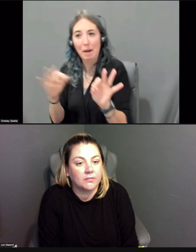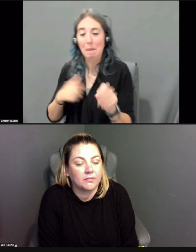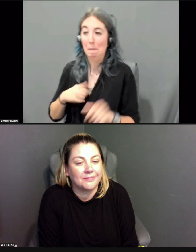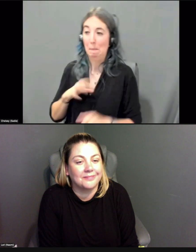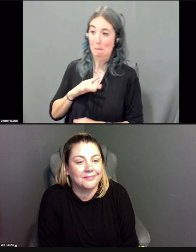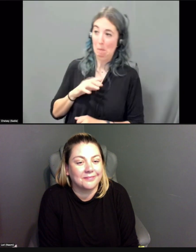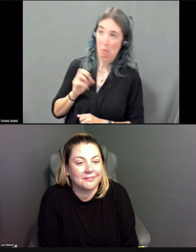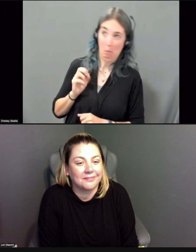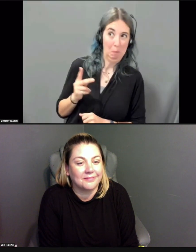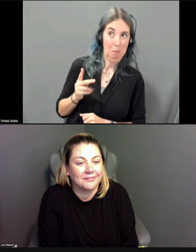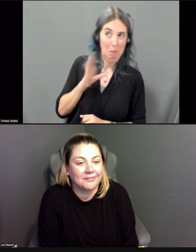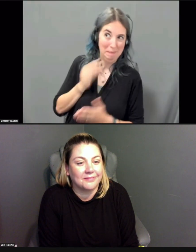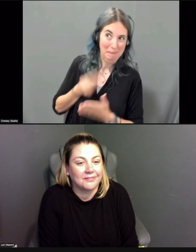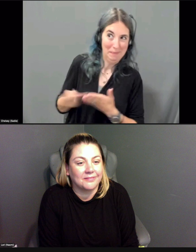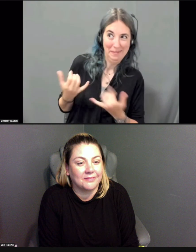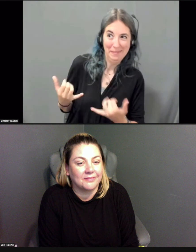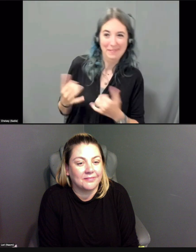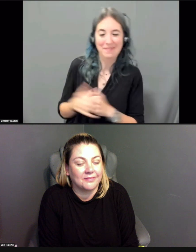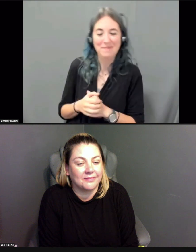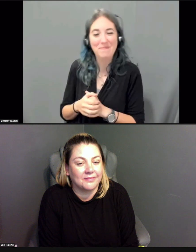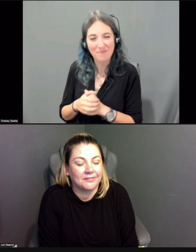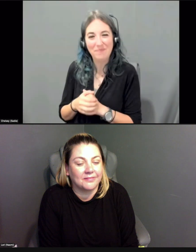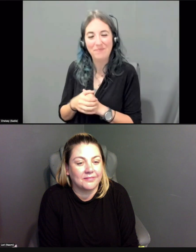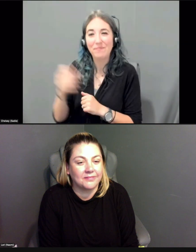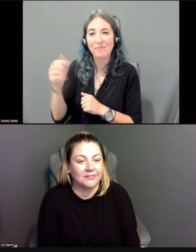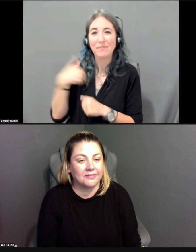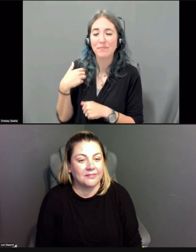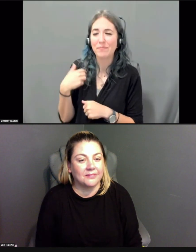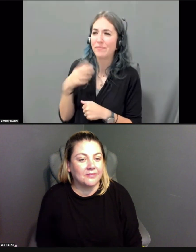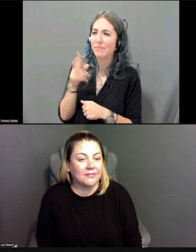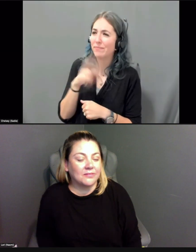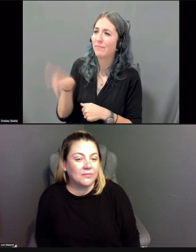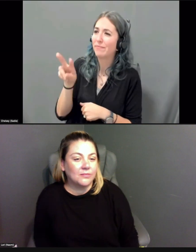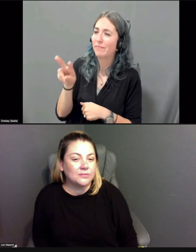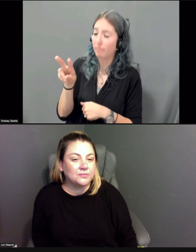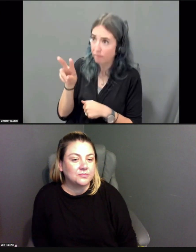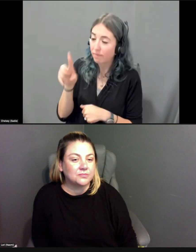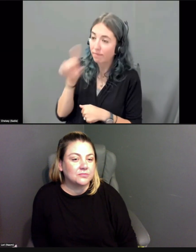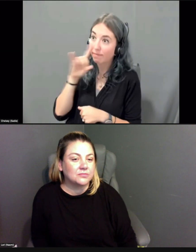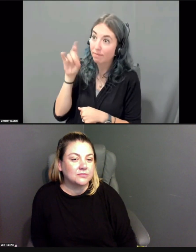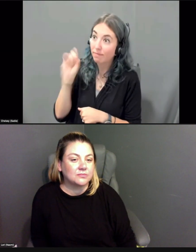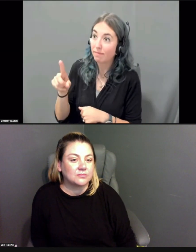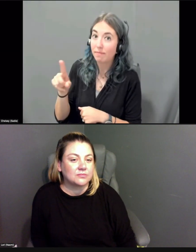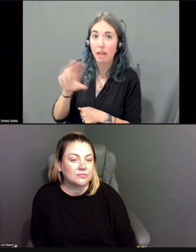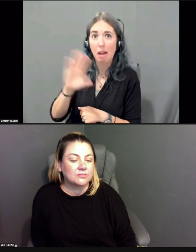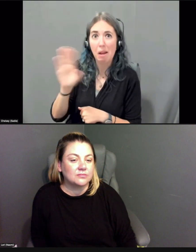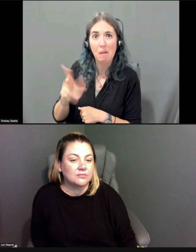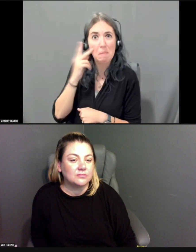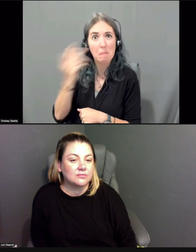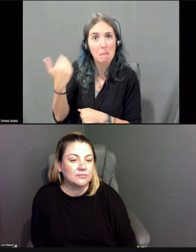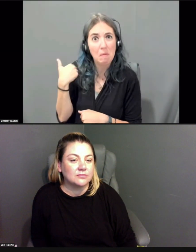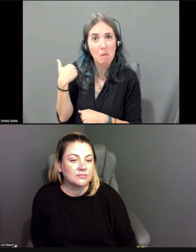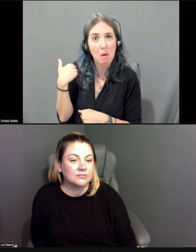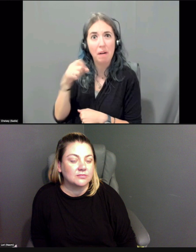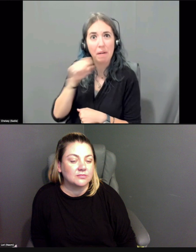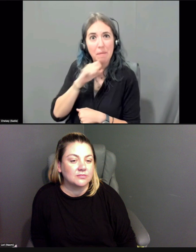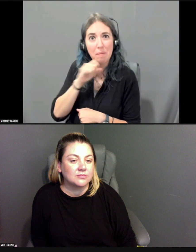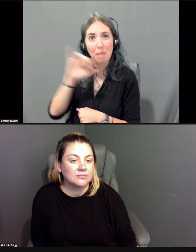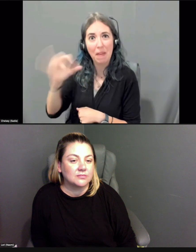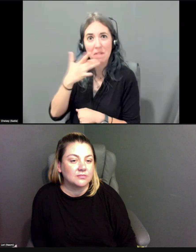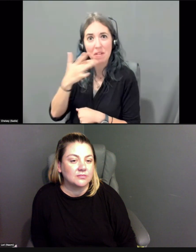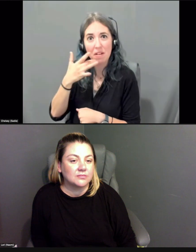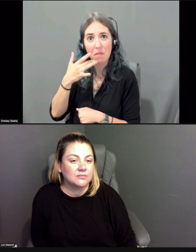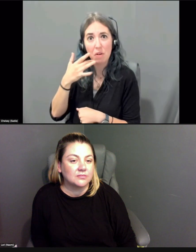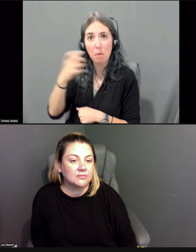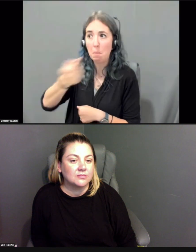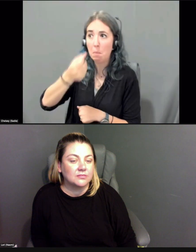right now. And I found an ice cream that I had never heard of before. And I bought it, and I brought it home, and